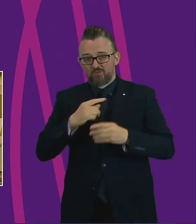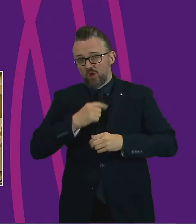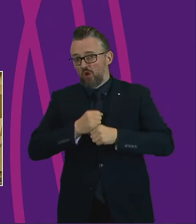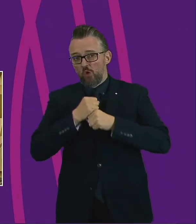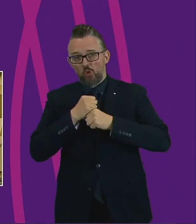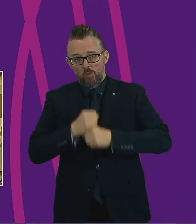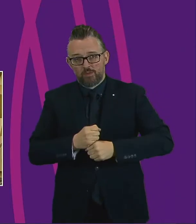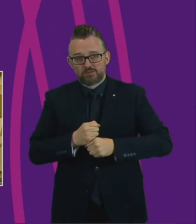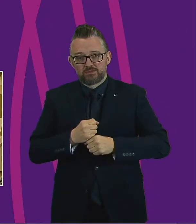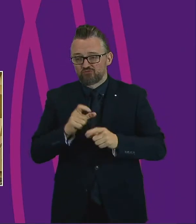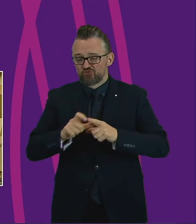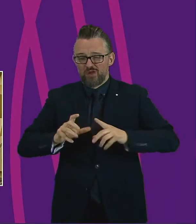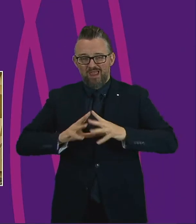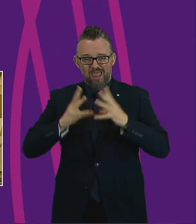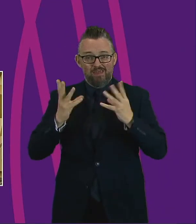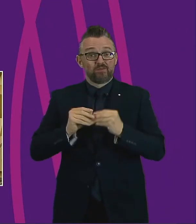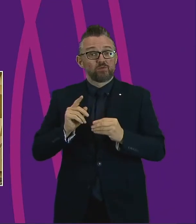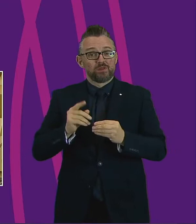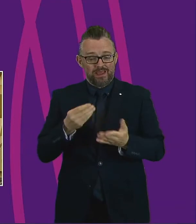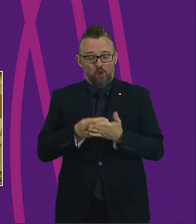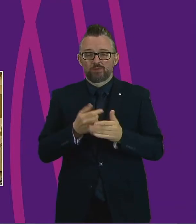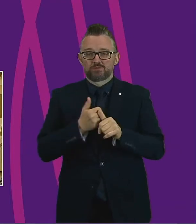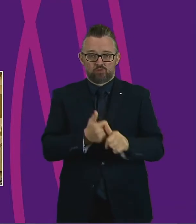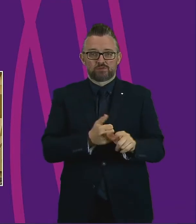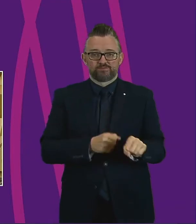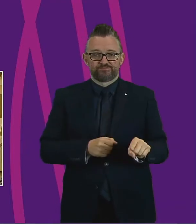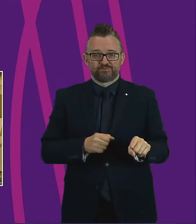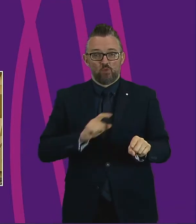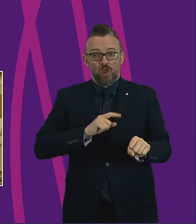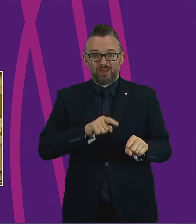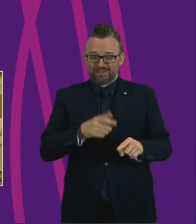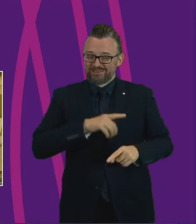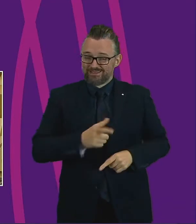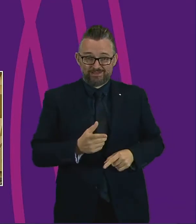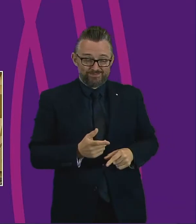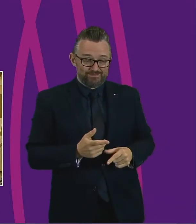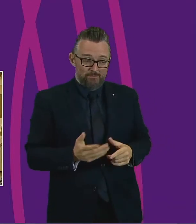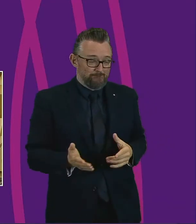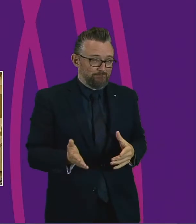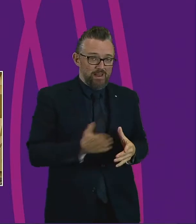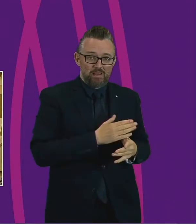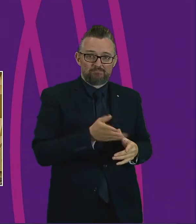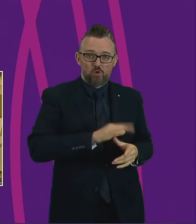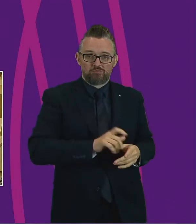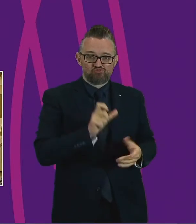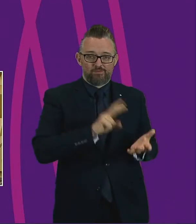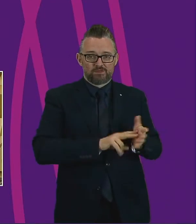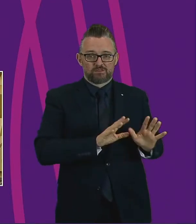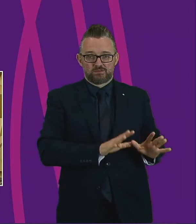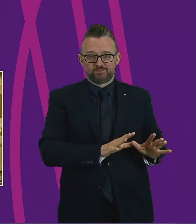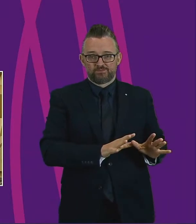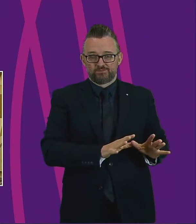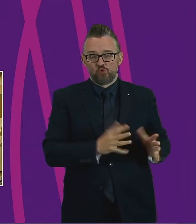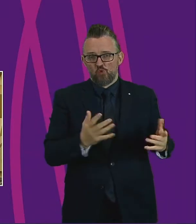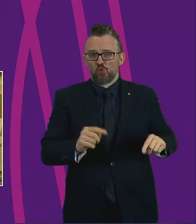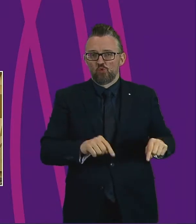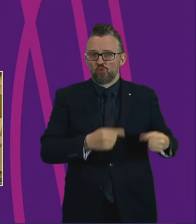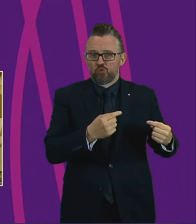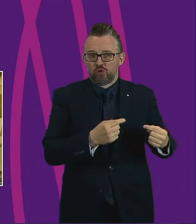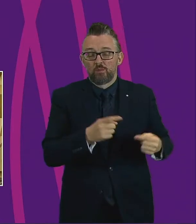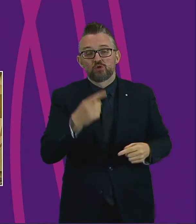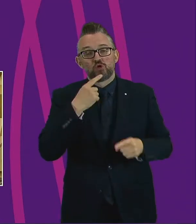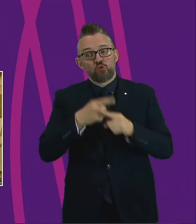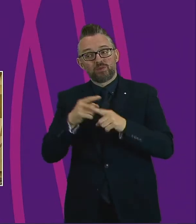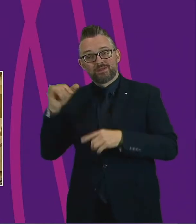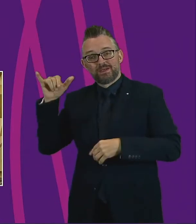all that we can to support the economy as it recovers from this unprecedented challenge that it faces. In addition, on aerospace,